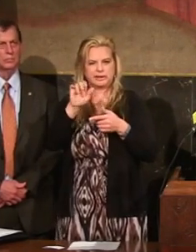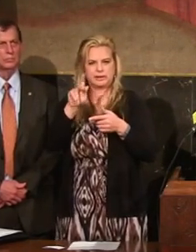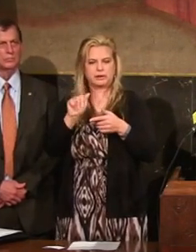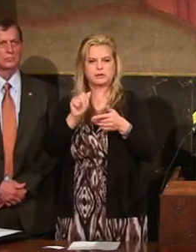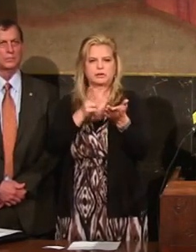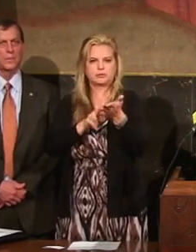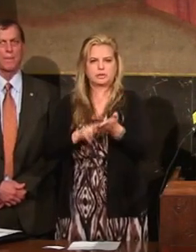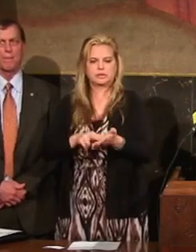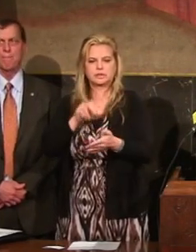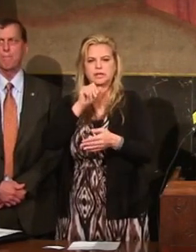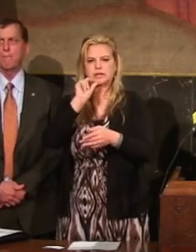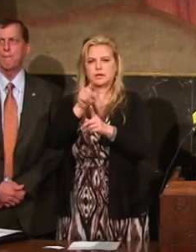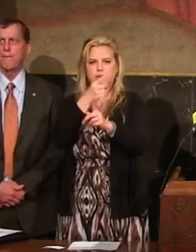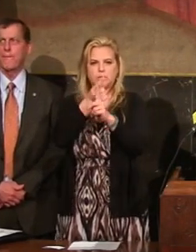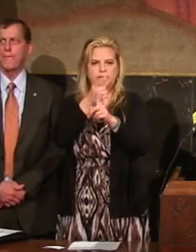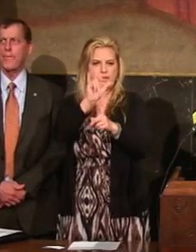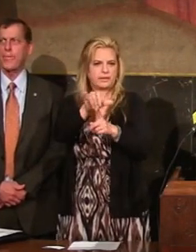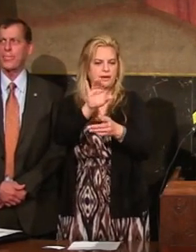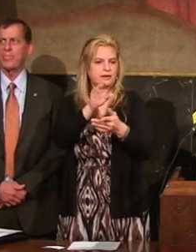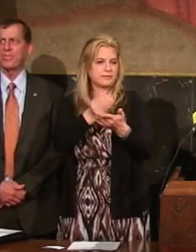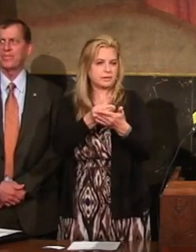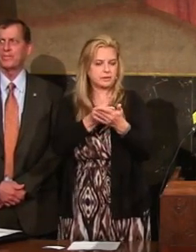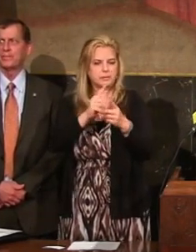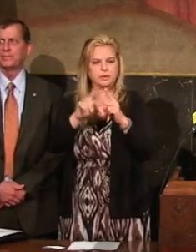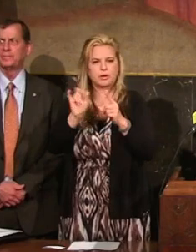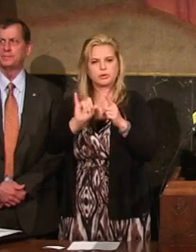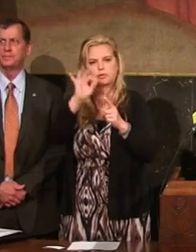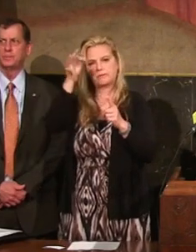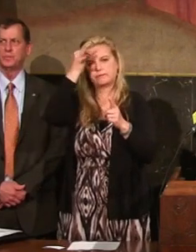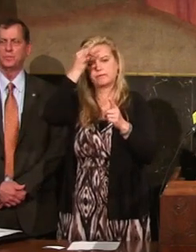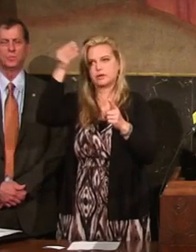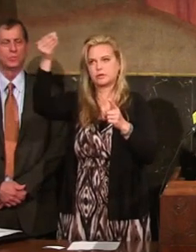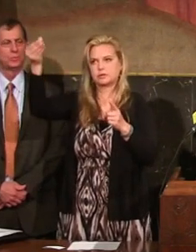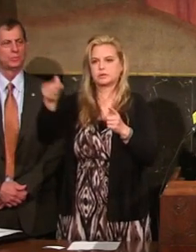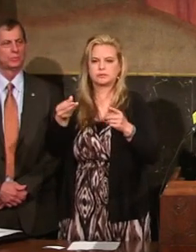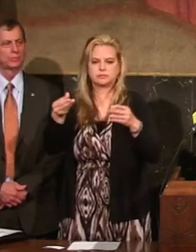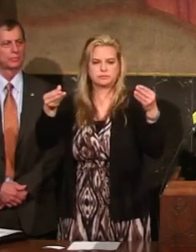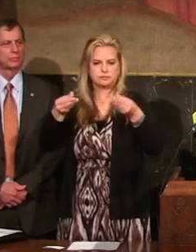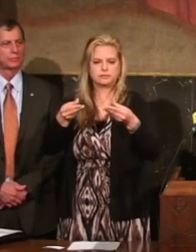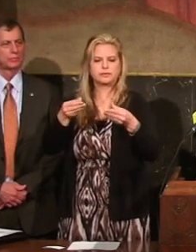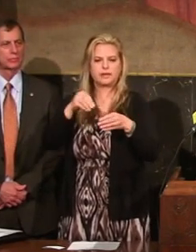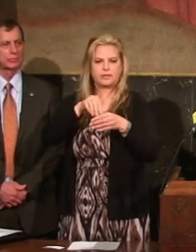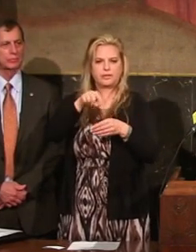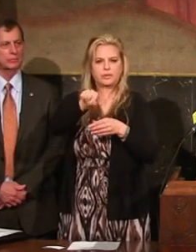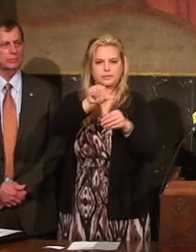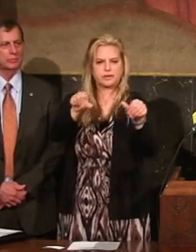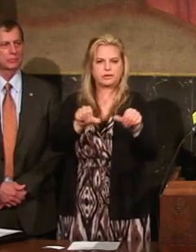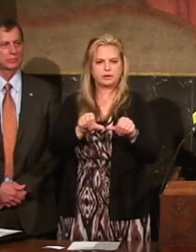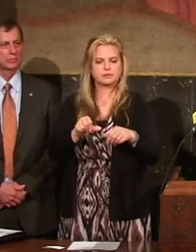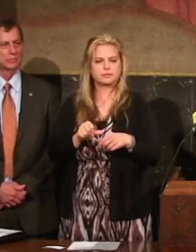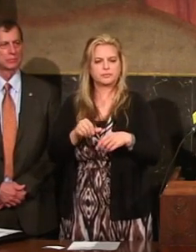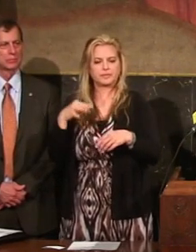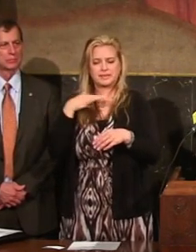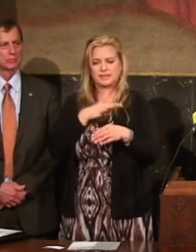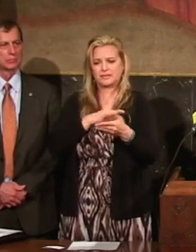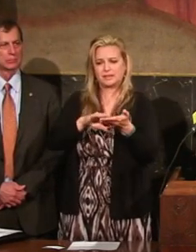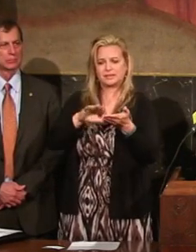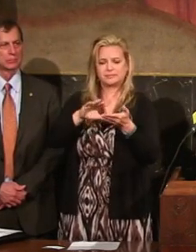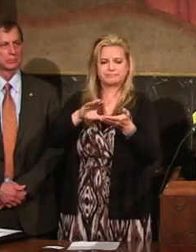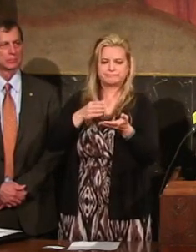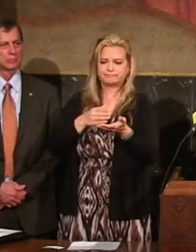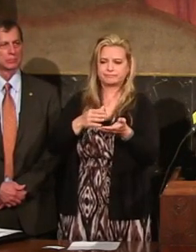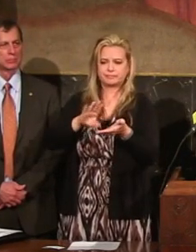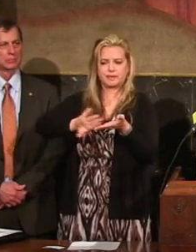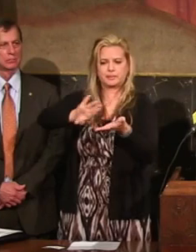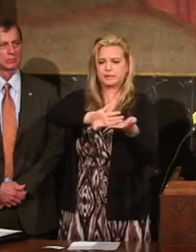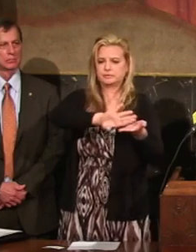end not just that funding, but the additional federal funding that comes with the state investment in those areas. The staffing eliminations that Commissioner